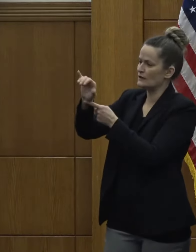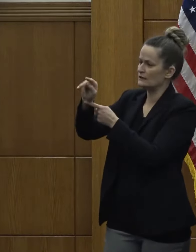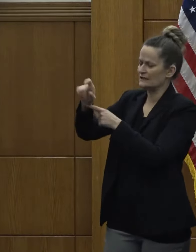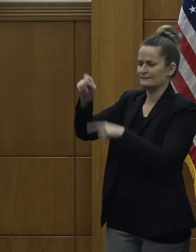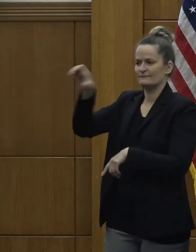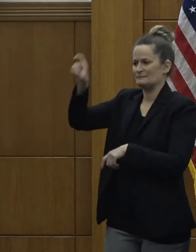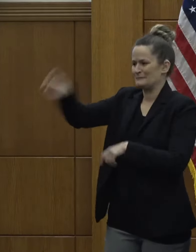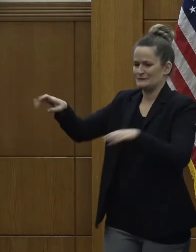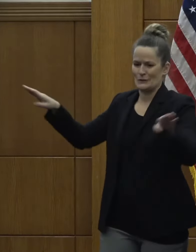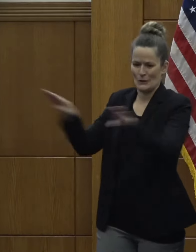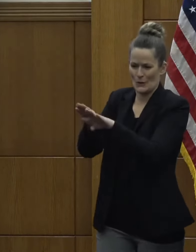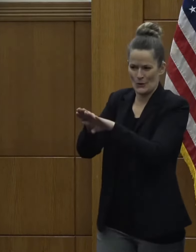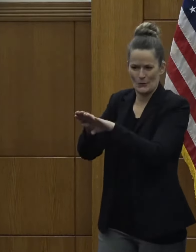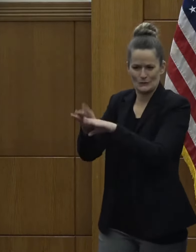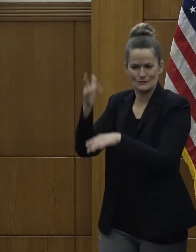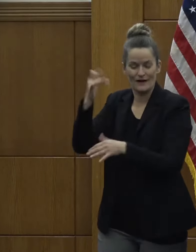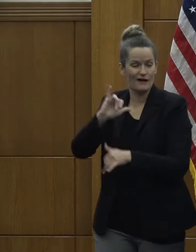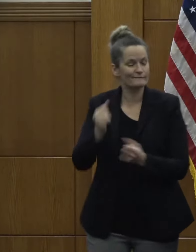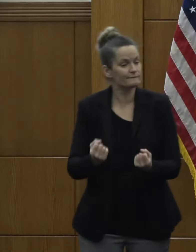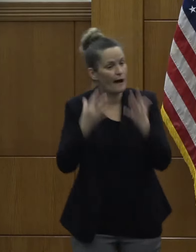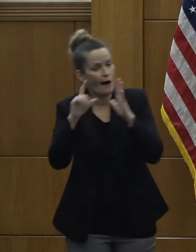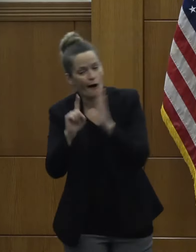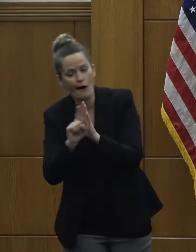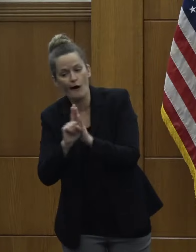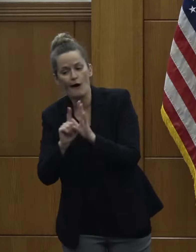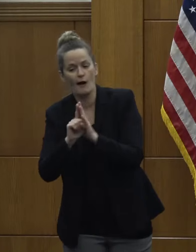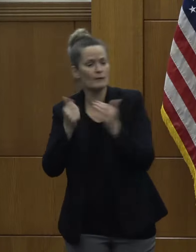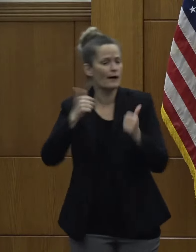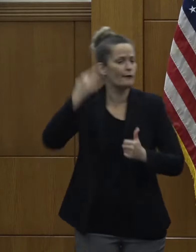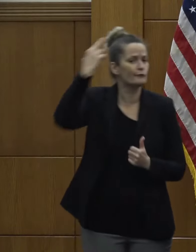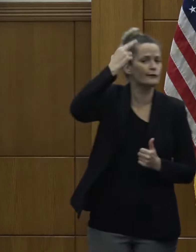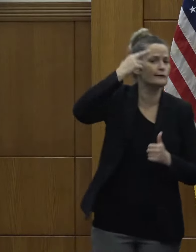any instances of precincts having to be shut down for any reason.